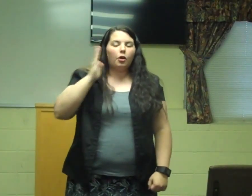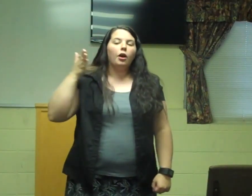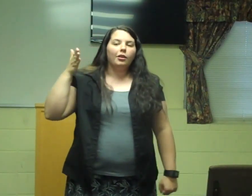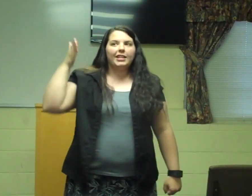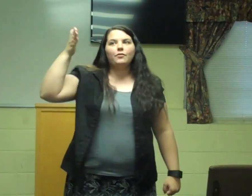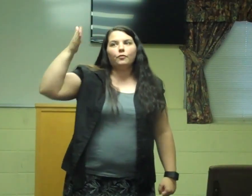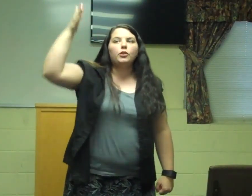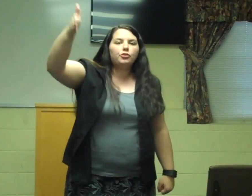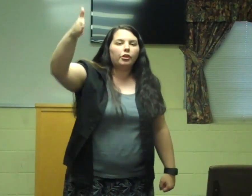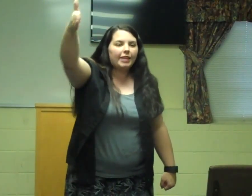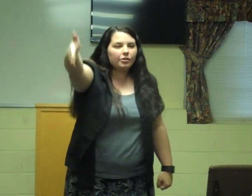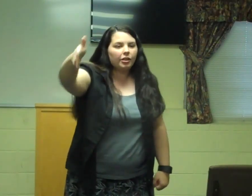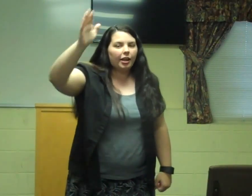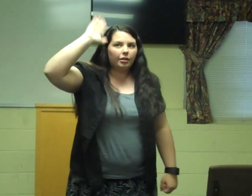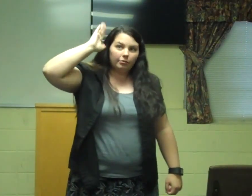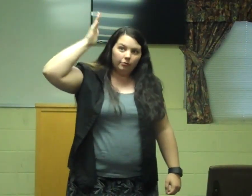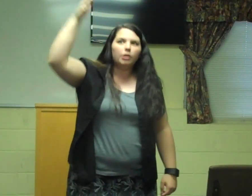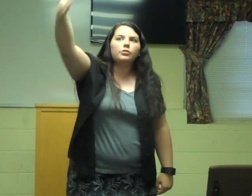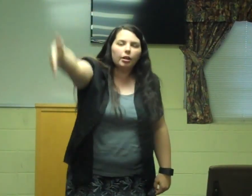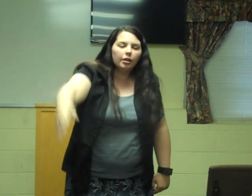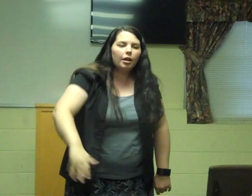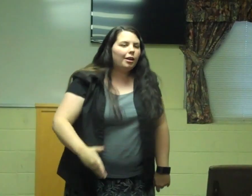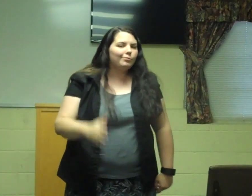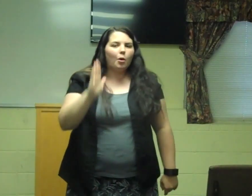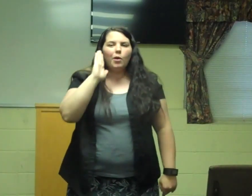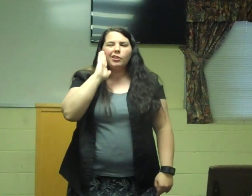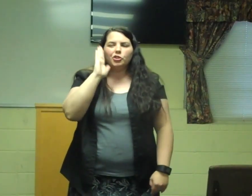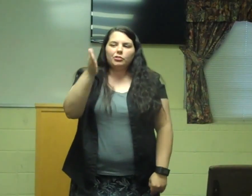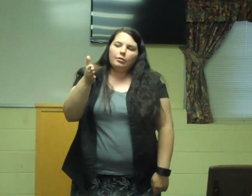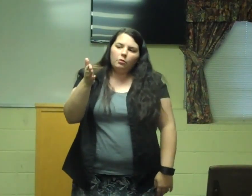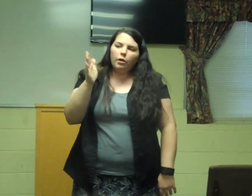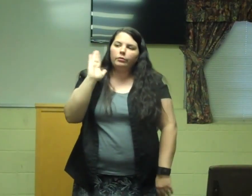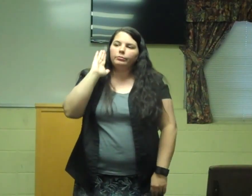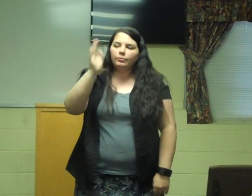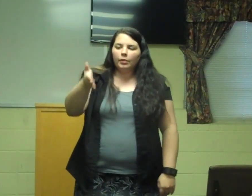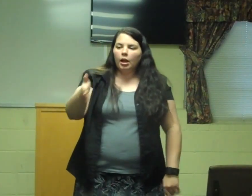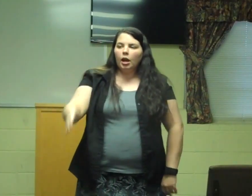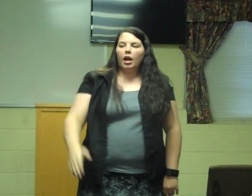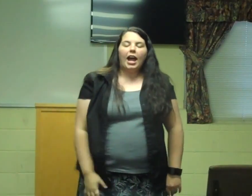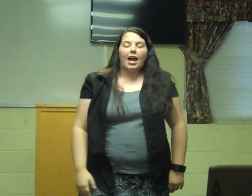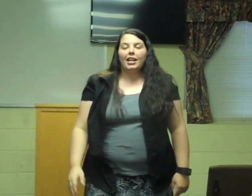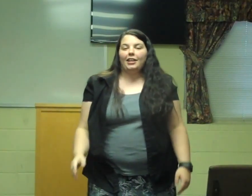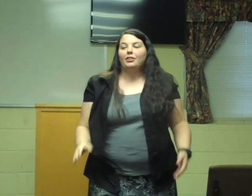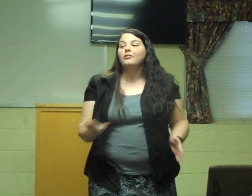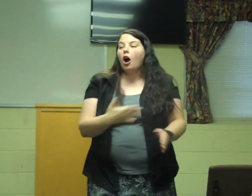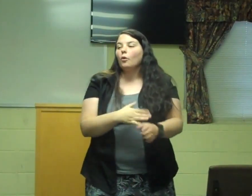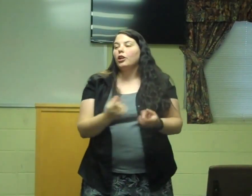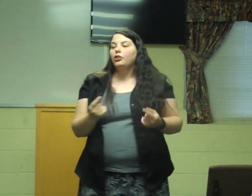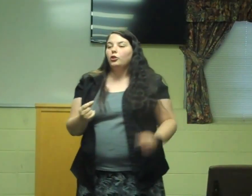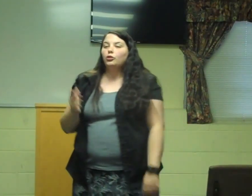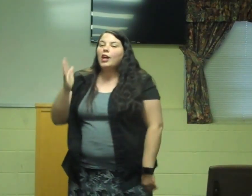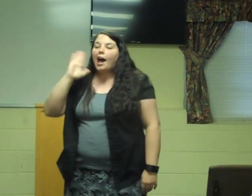So sign for future is actually like future. But will is just will. And then the song we're going to do,